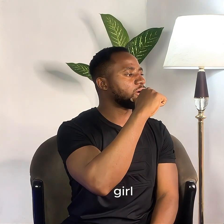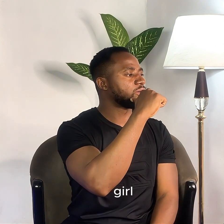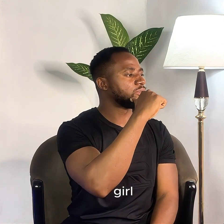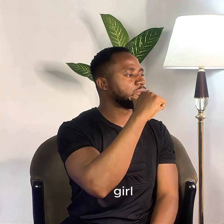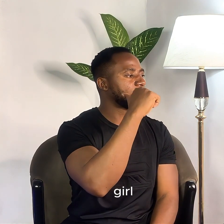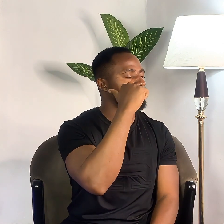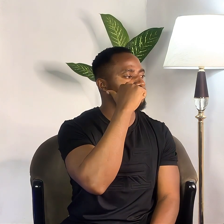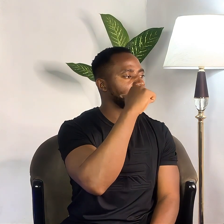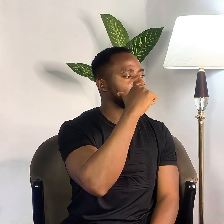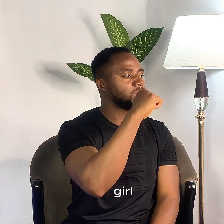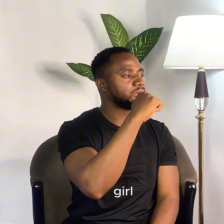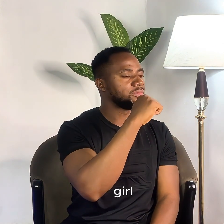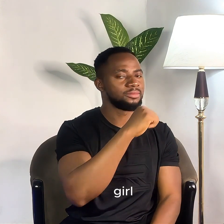girl, girl.